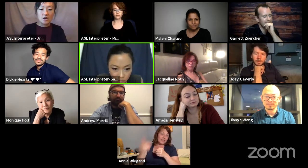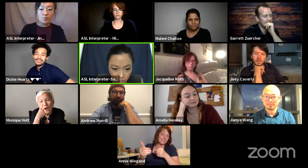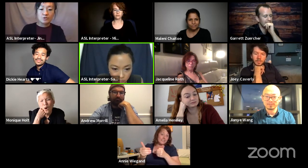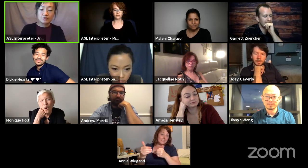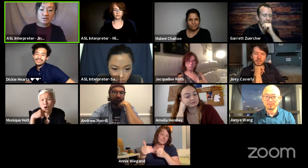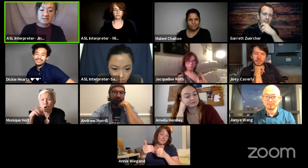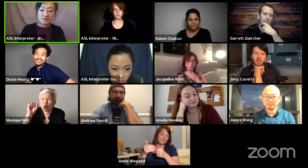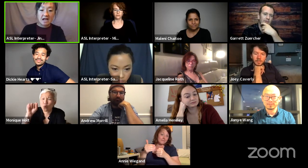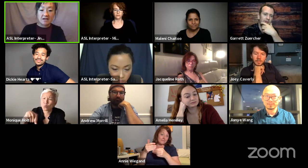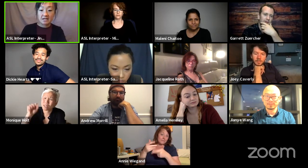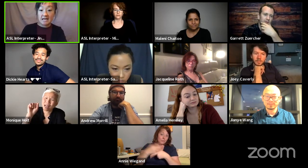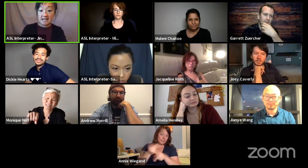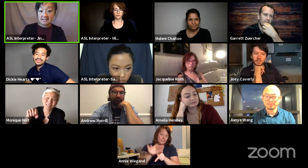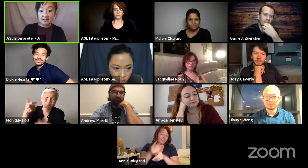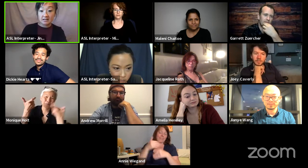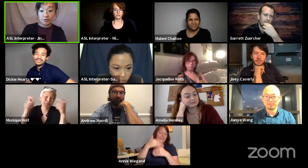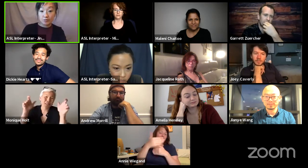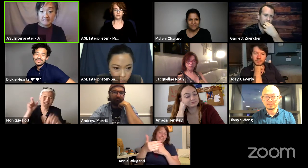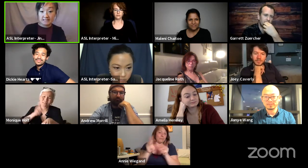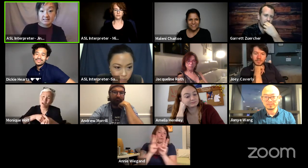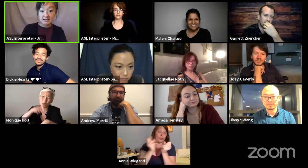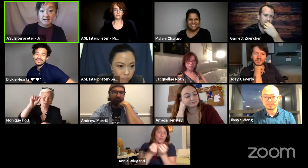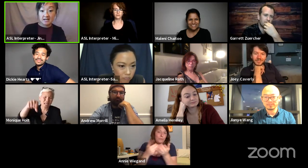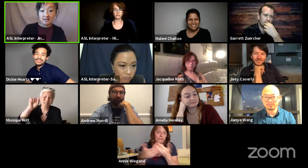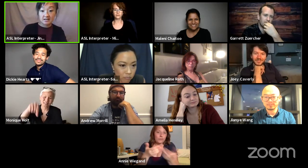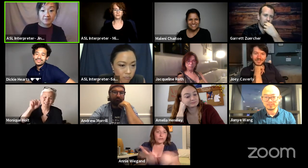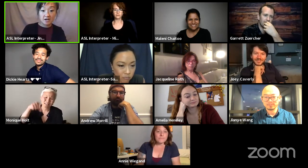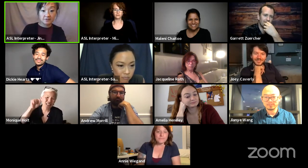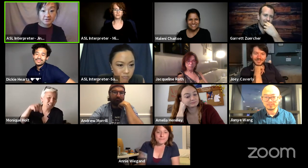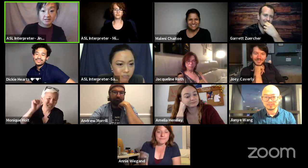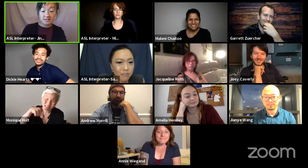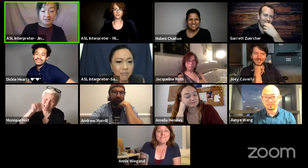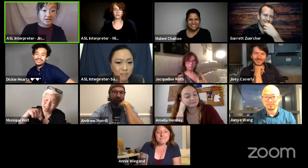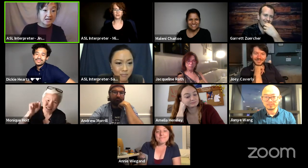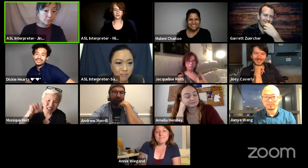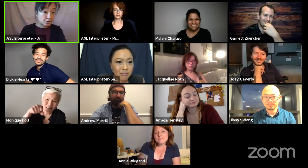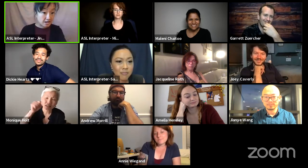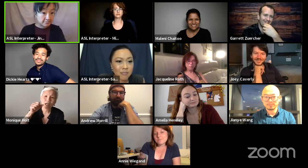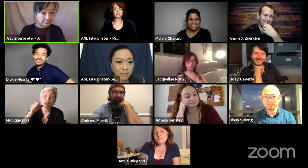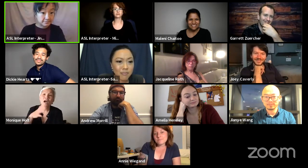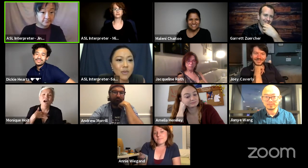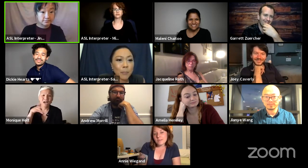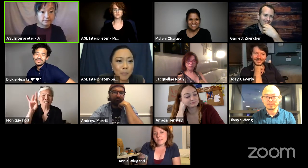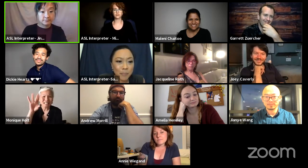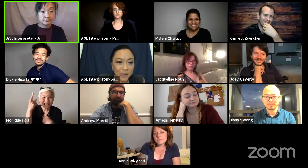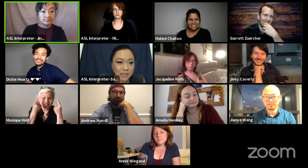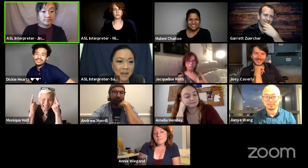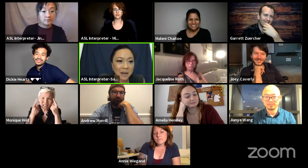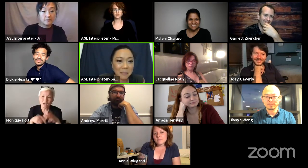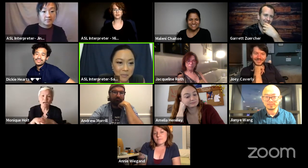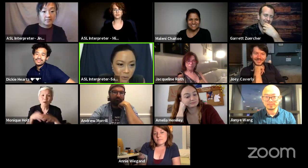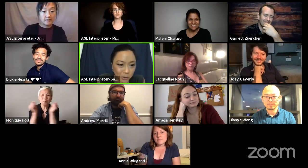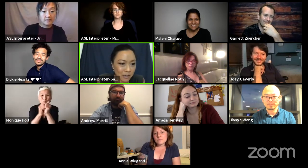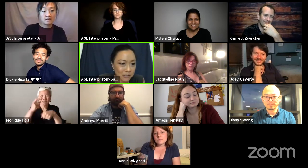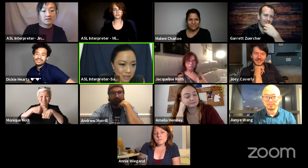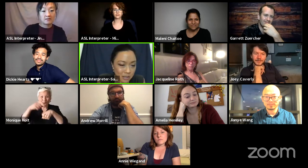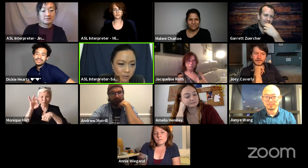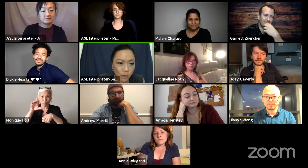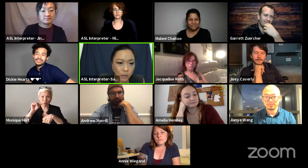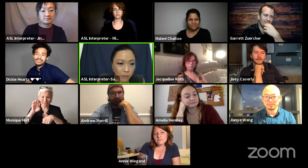Would you consider having an ASL linguist involved in your next workshop? Big time. Oh, yes. I've already been